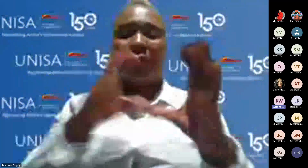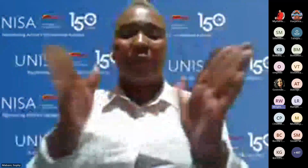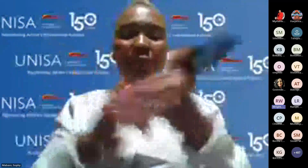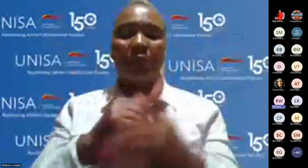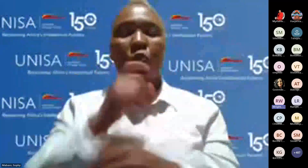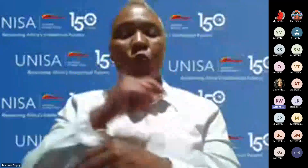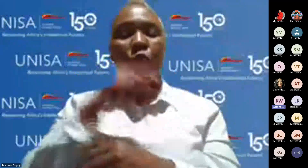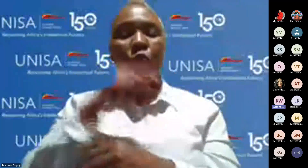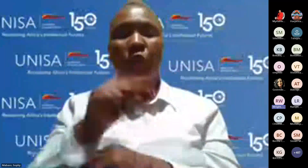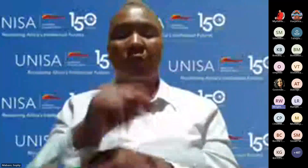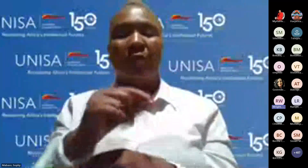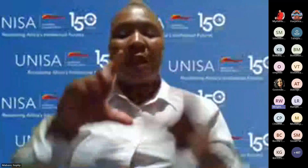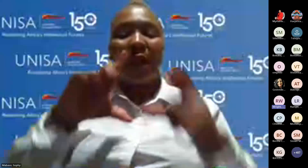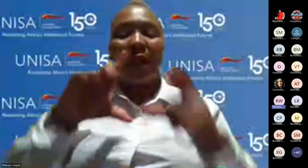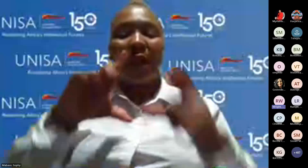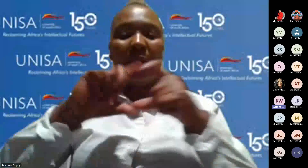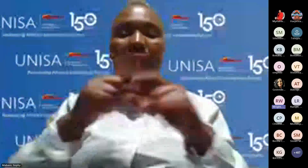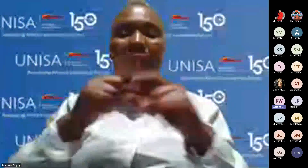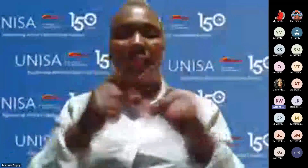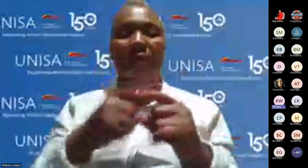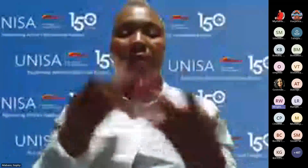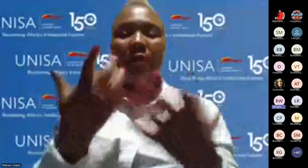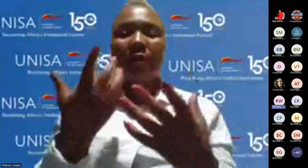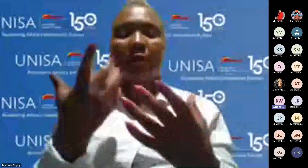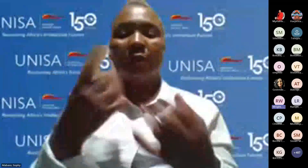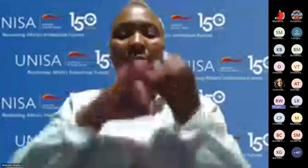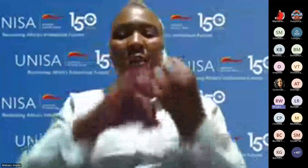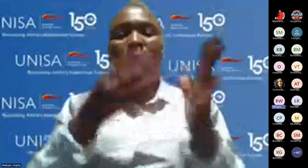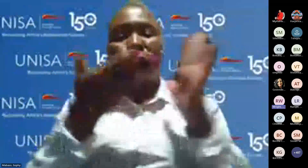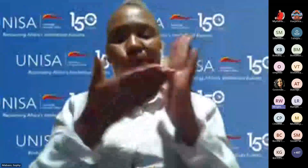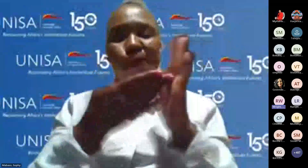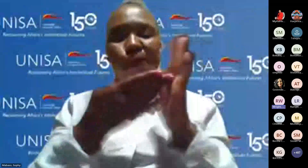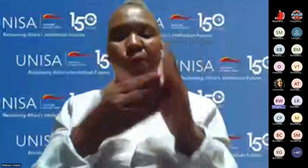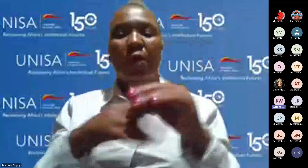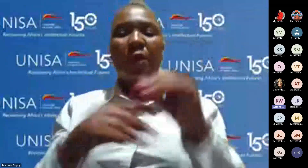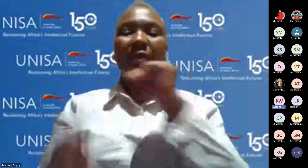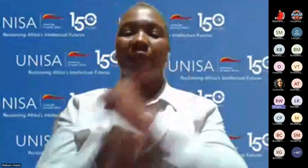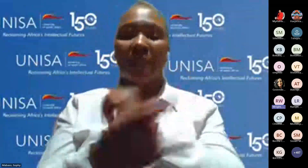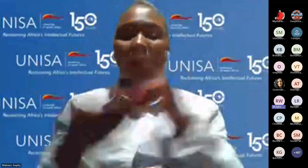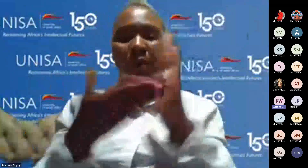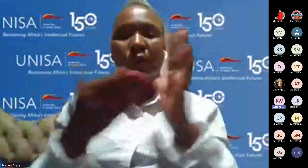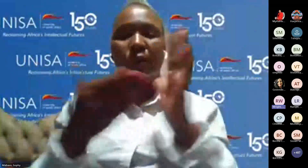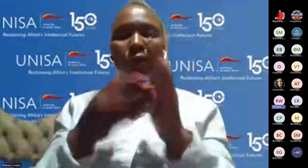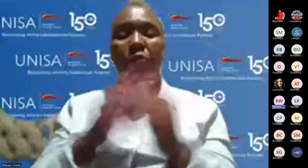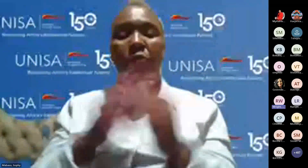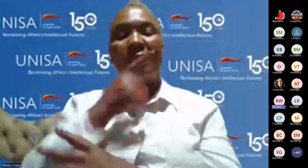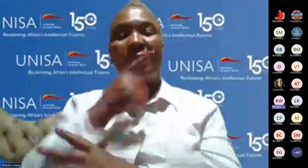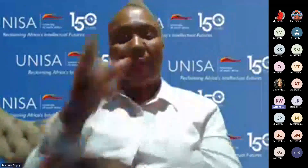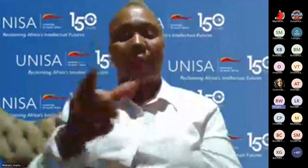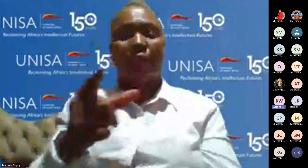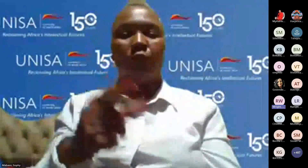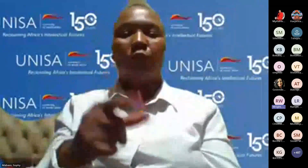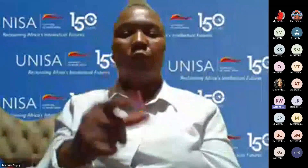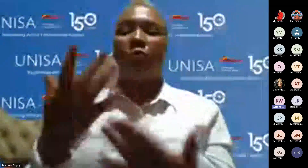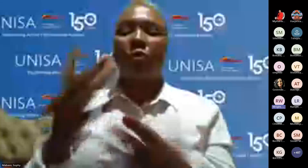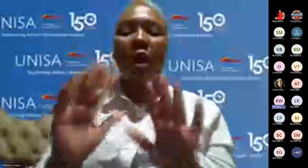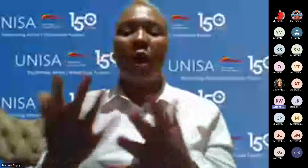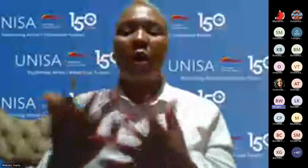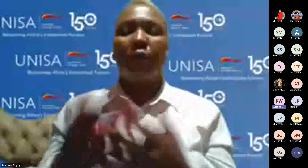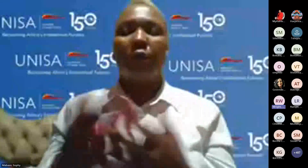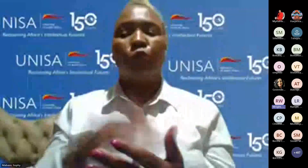The one is the course that's available and also the webinar. So there we tell you exactly how would you know